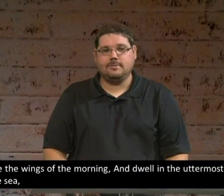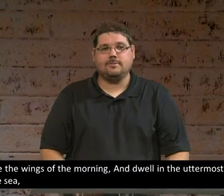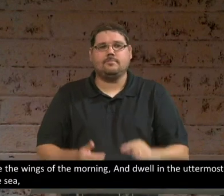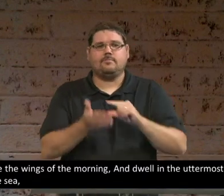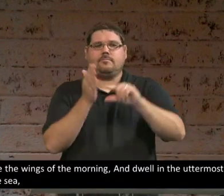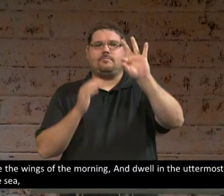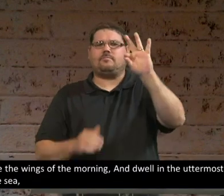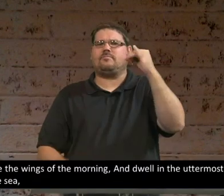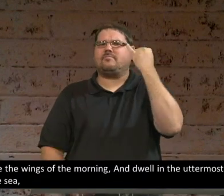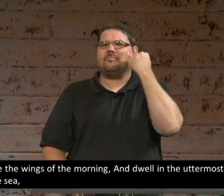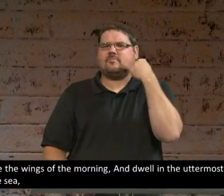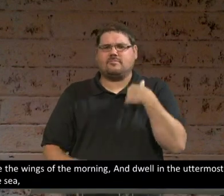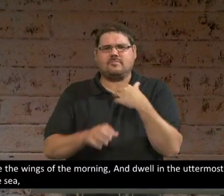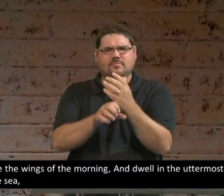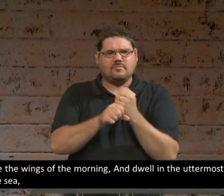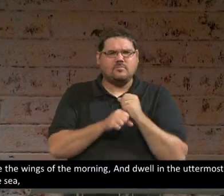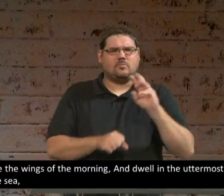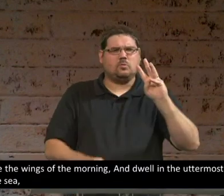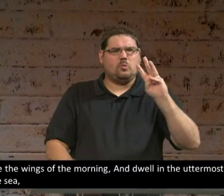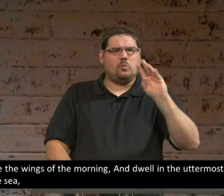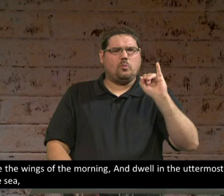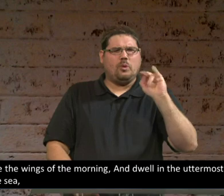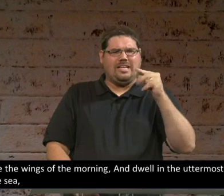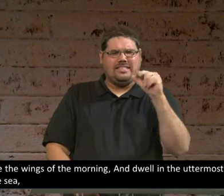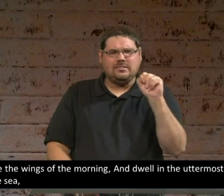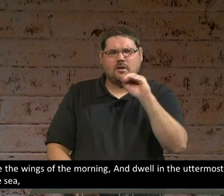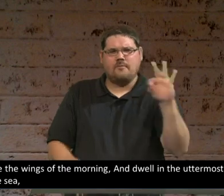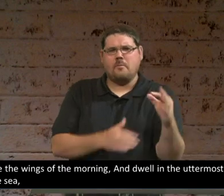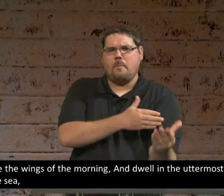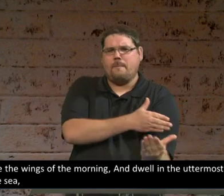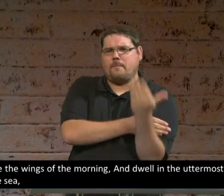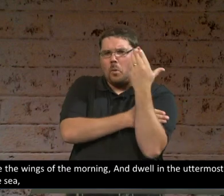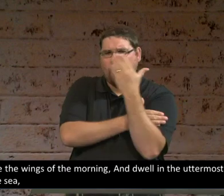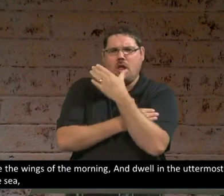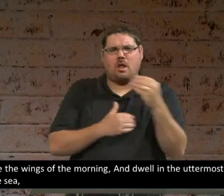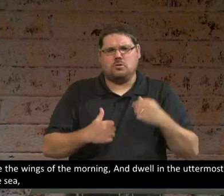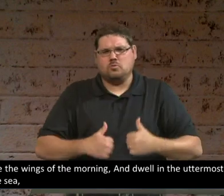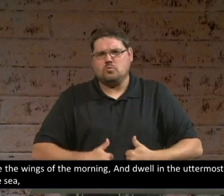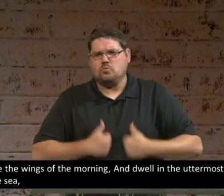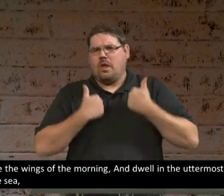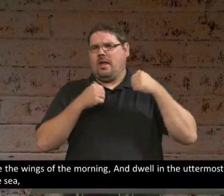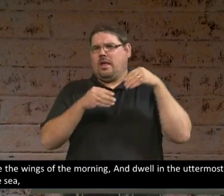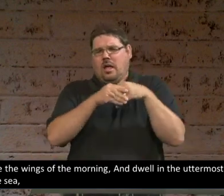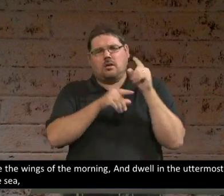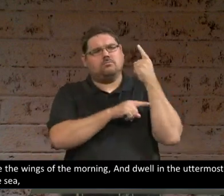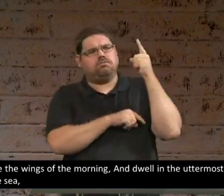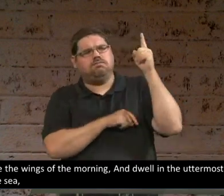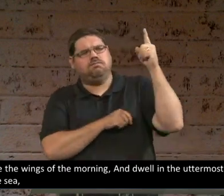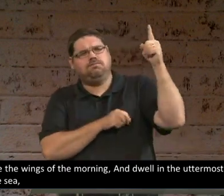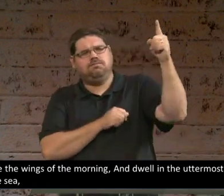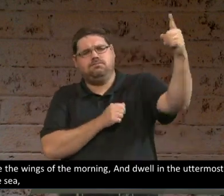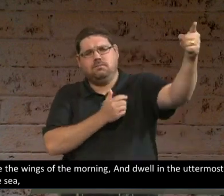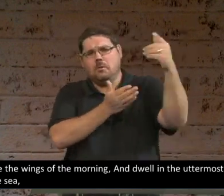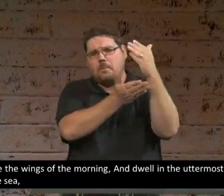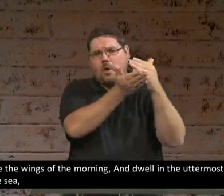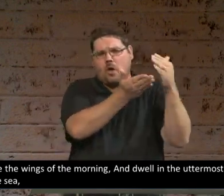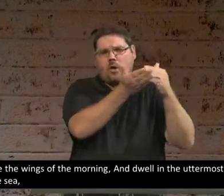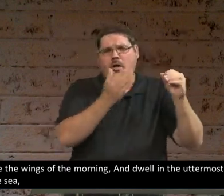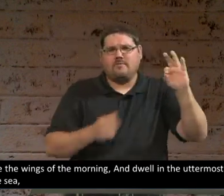9 and 10. Verse 9, "If I take the wings of the morning and dwell in the uttermost parts